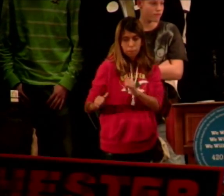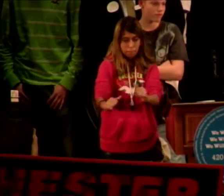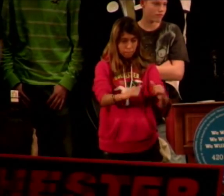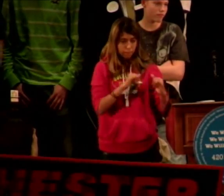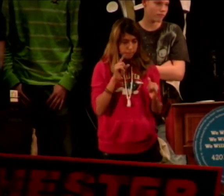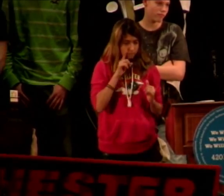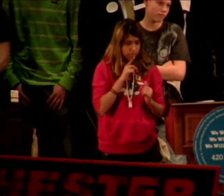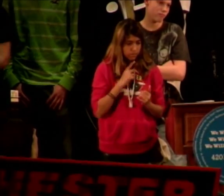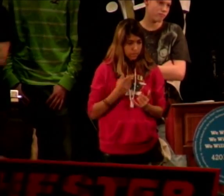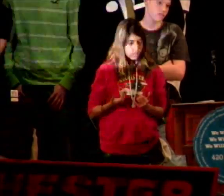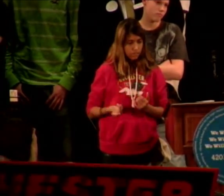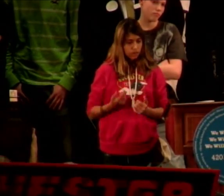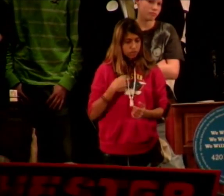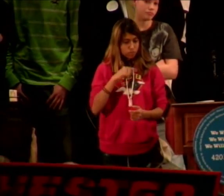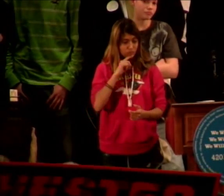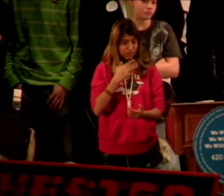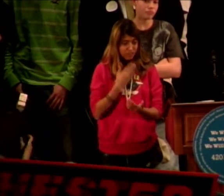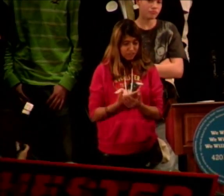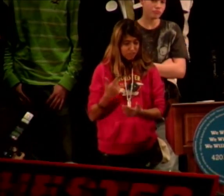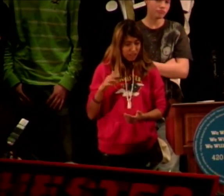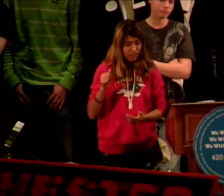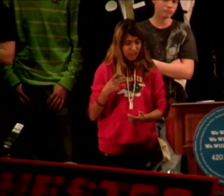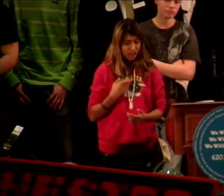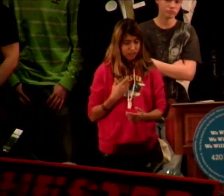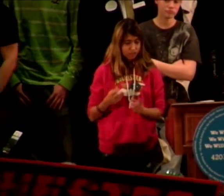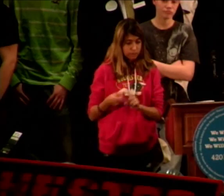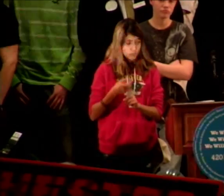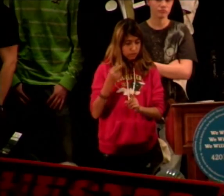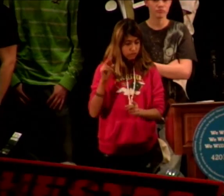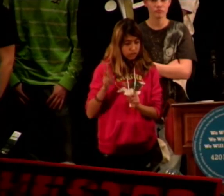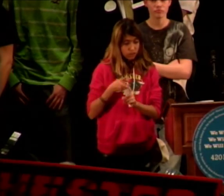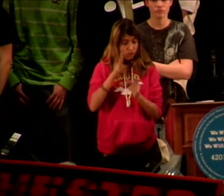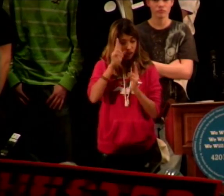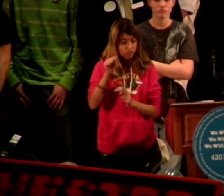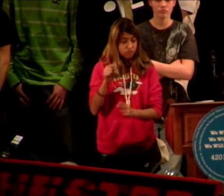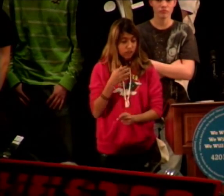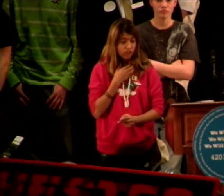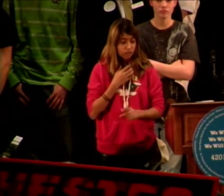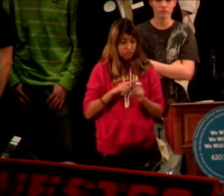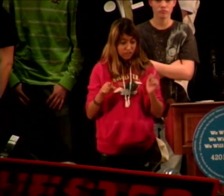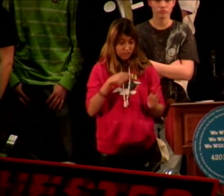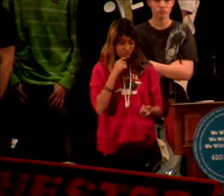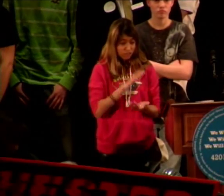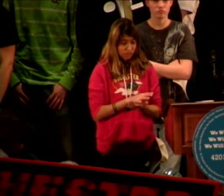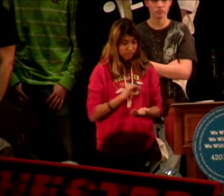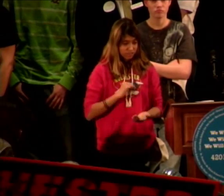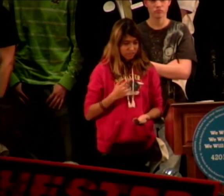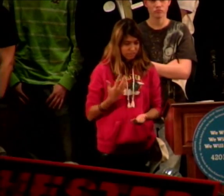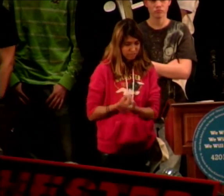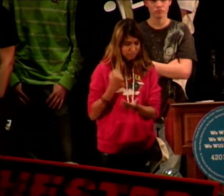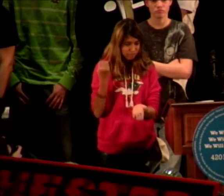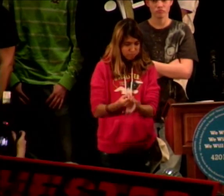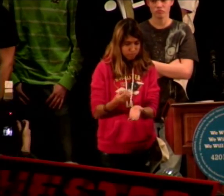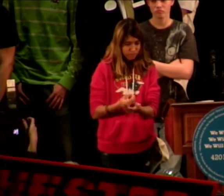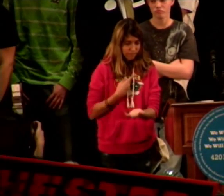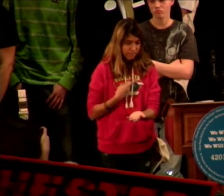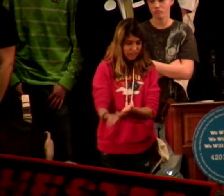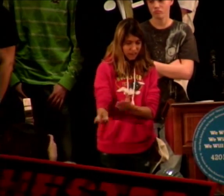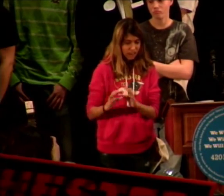got so much better because everybody was just like me. I was on equal footing. I got it. I got I'm on the honor roll at Milnex.